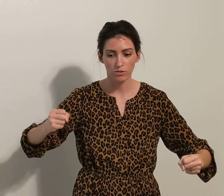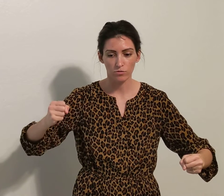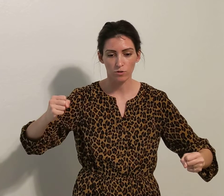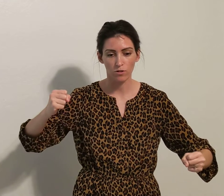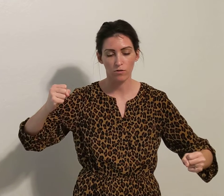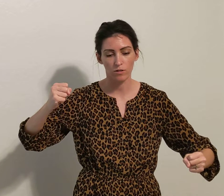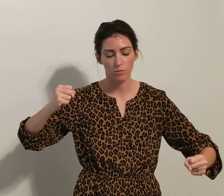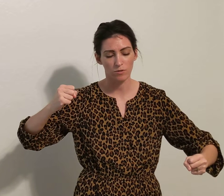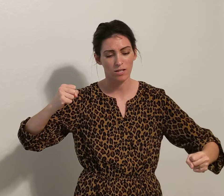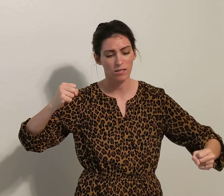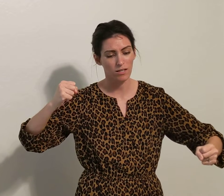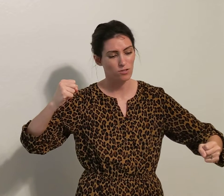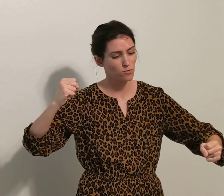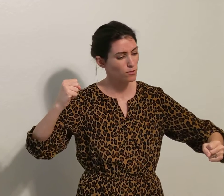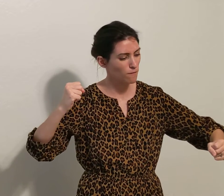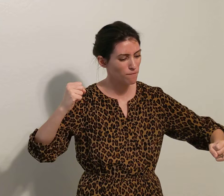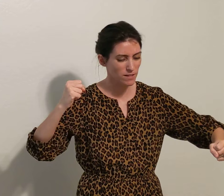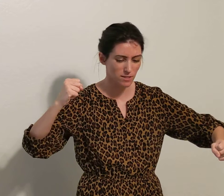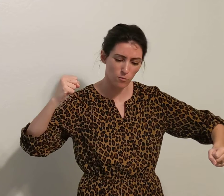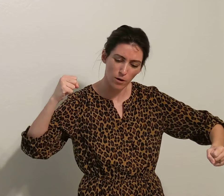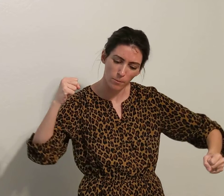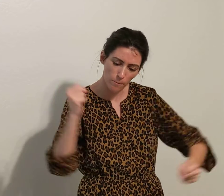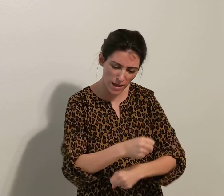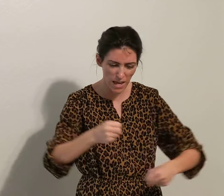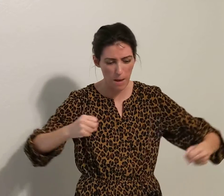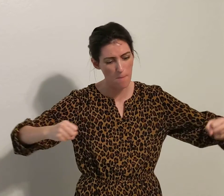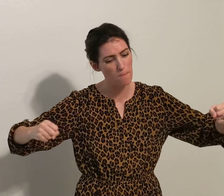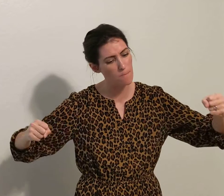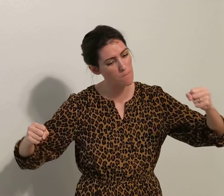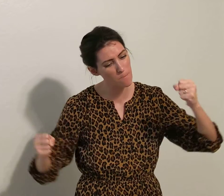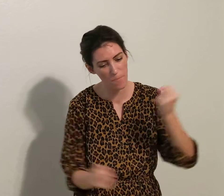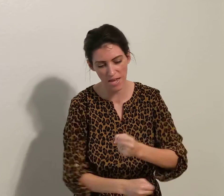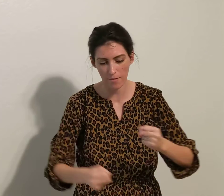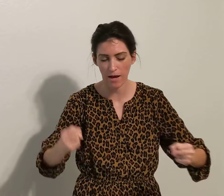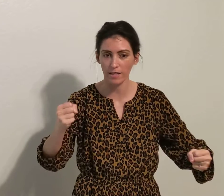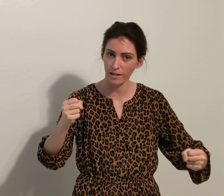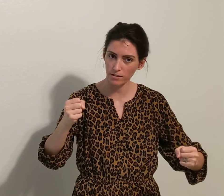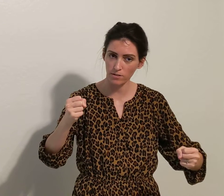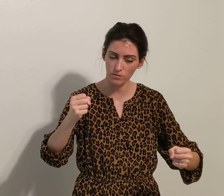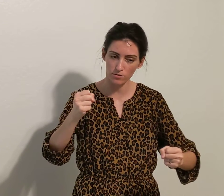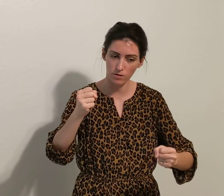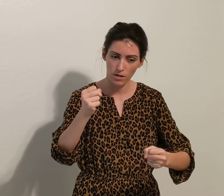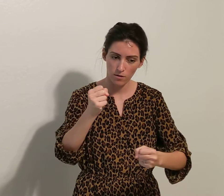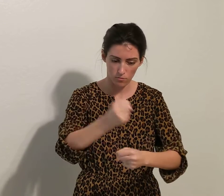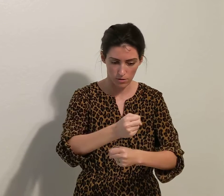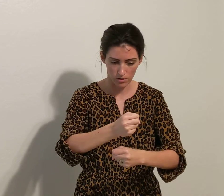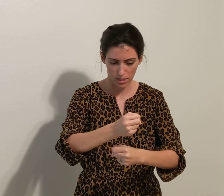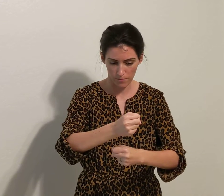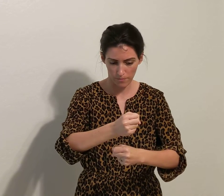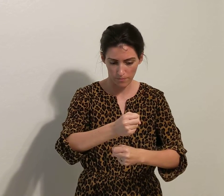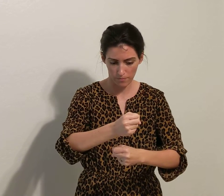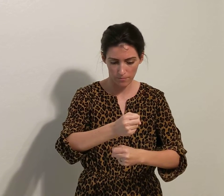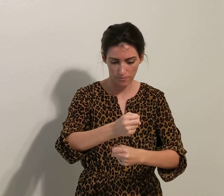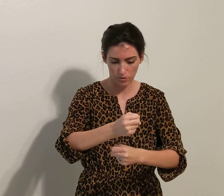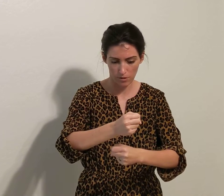and you are going to pretend that you are going to fight someone. Bam! Bam! I like to do one on top, one on the